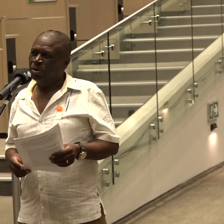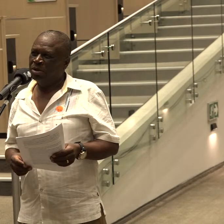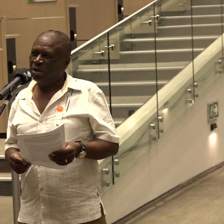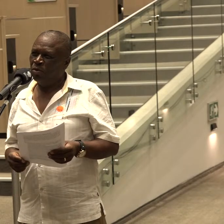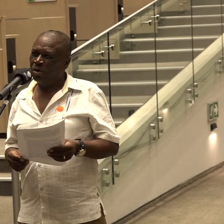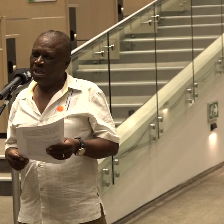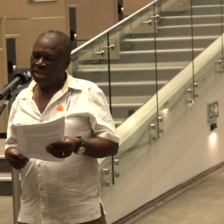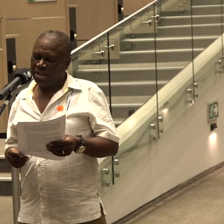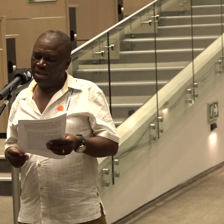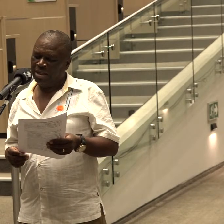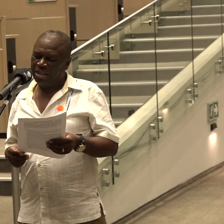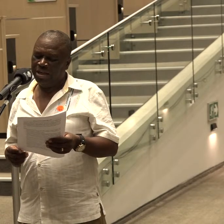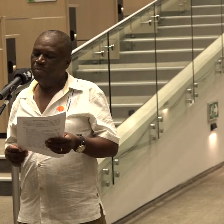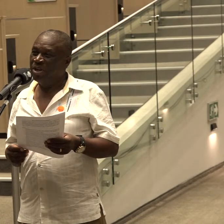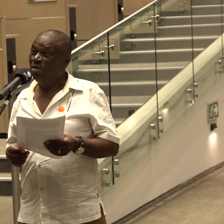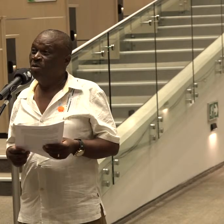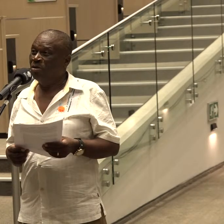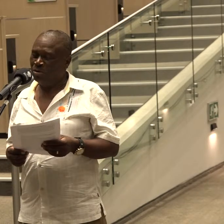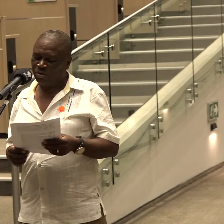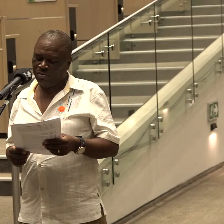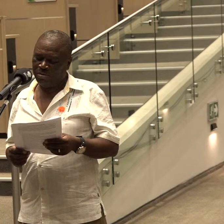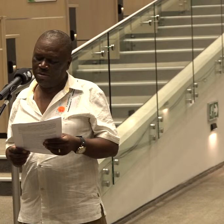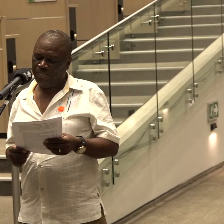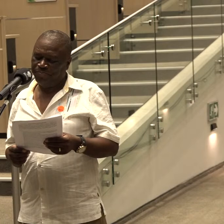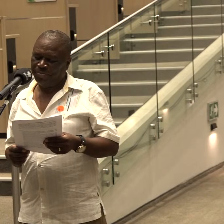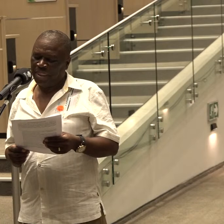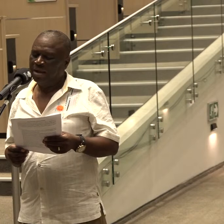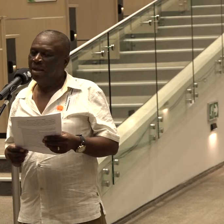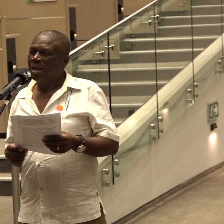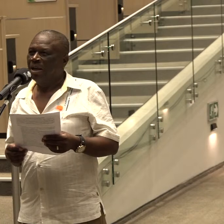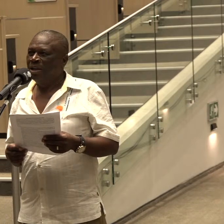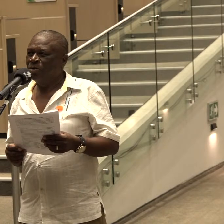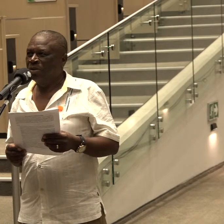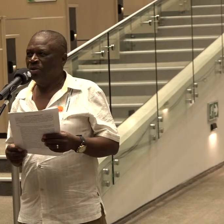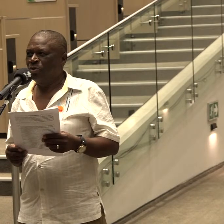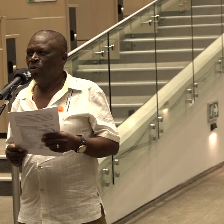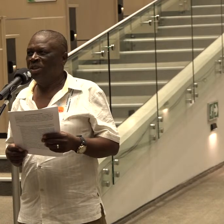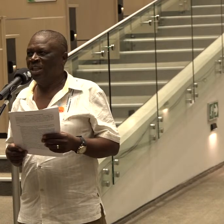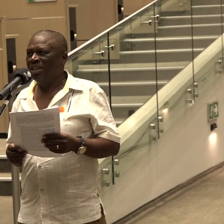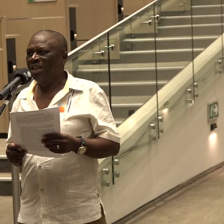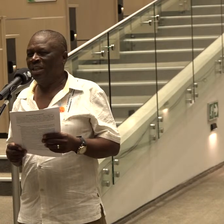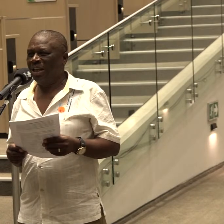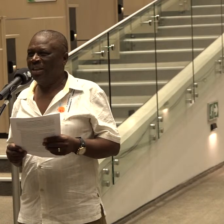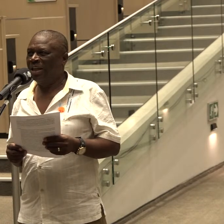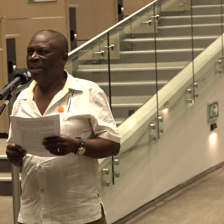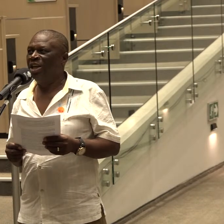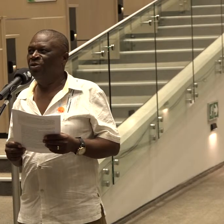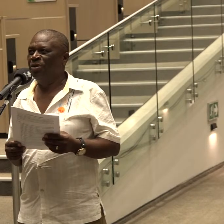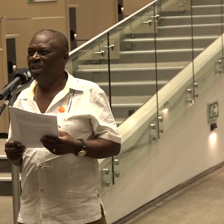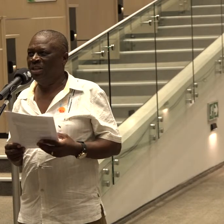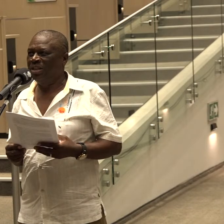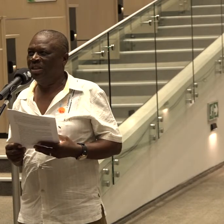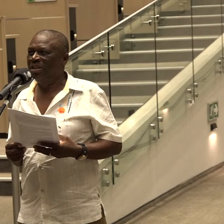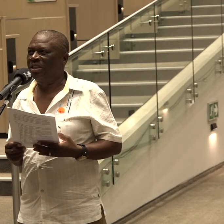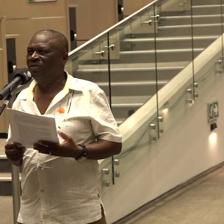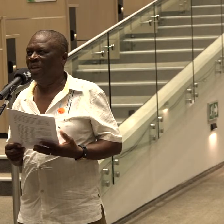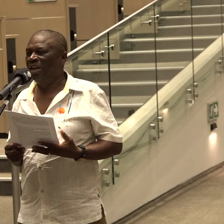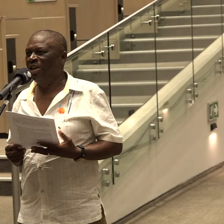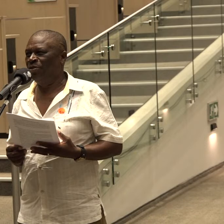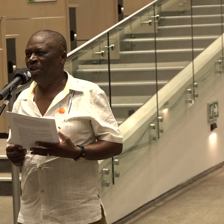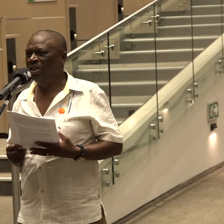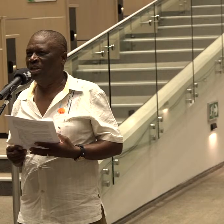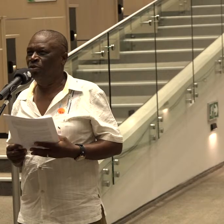saw someone in the bill also please Education